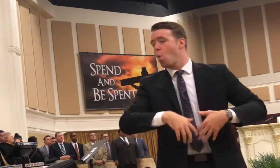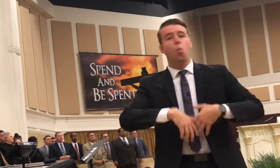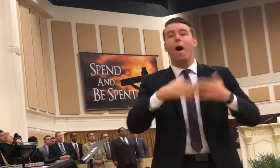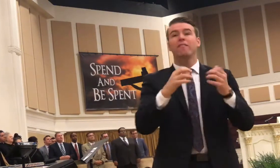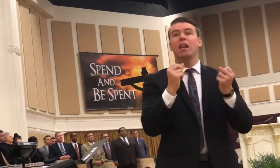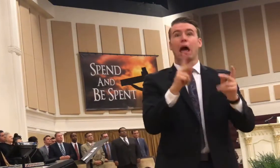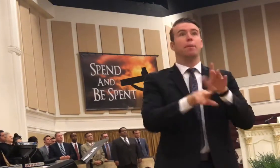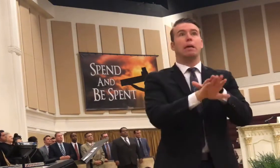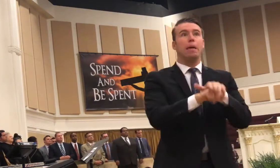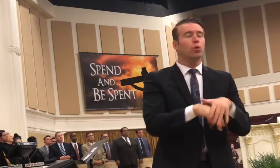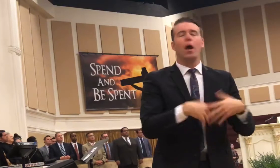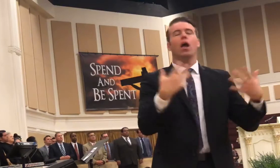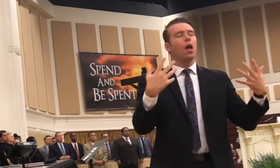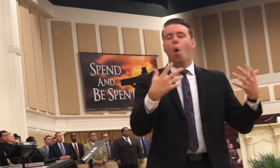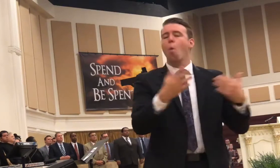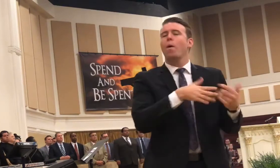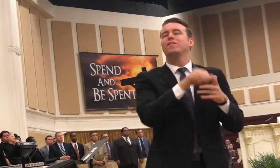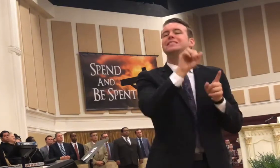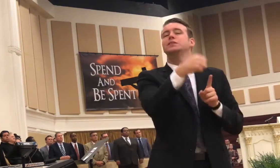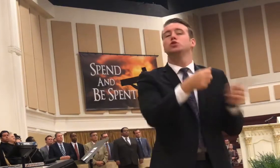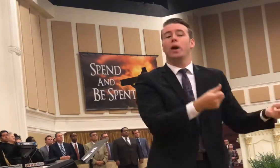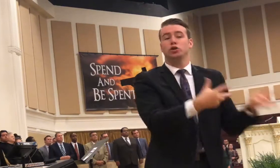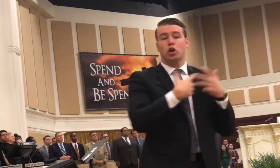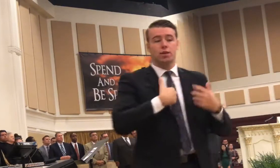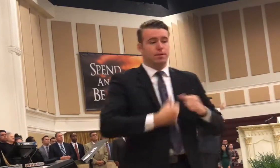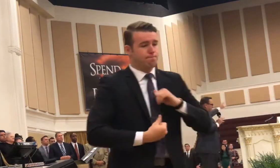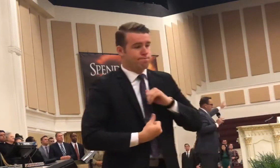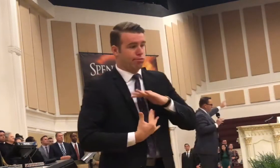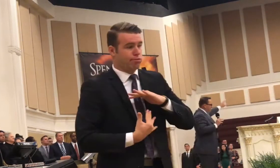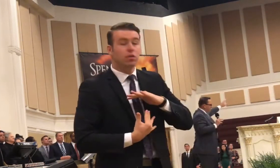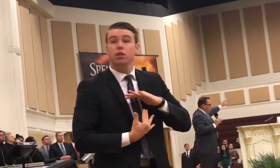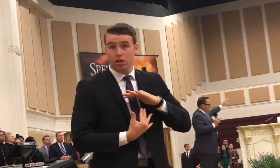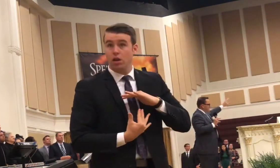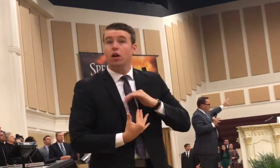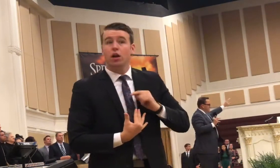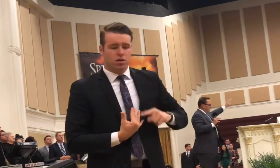the hypocrites, instead of losing your mind over that, he says,